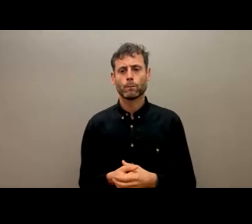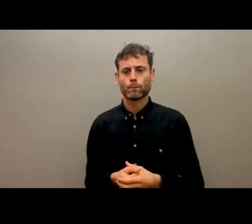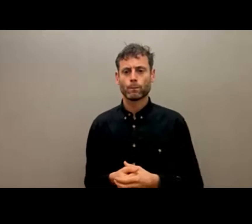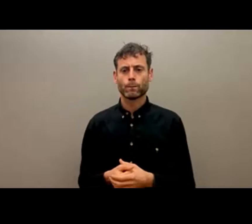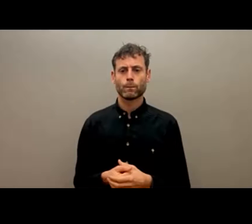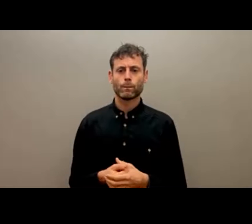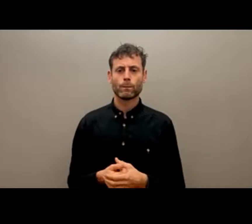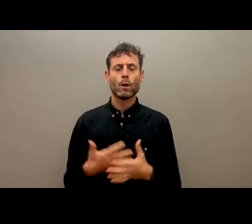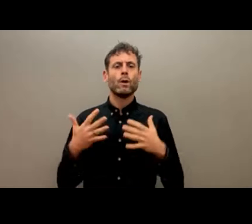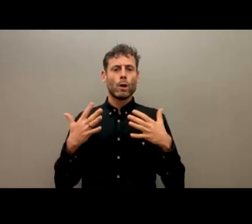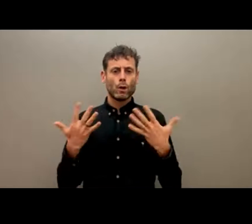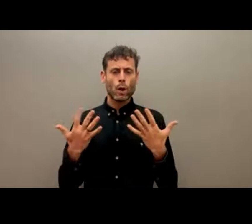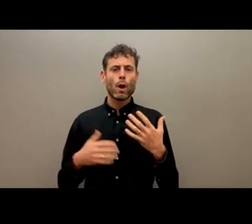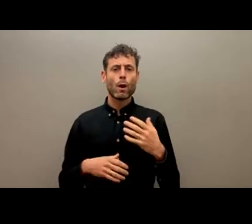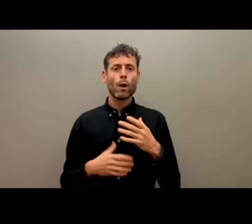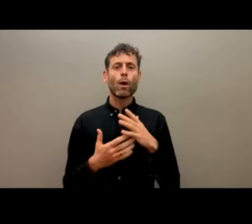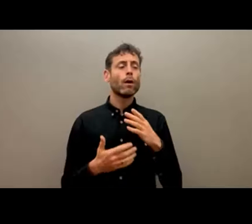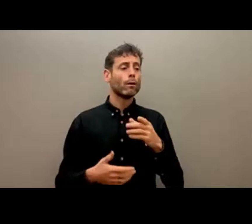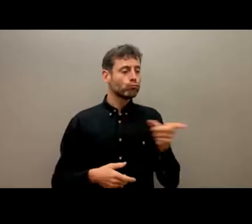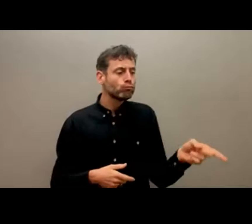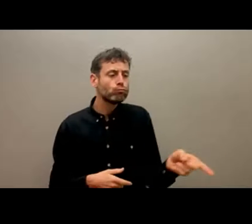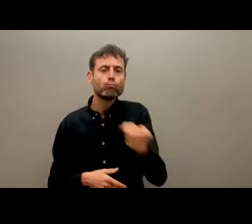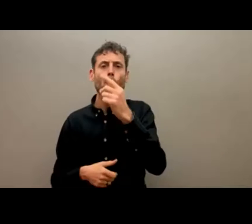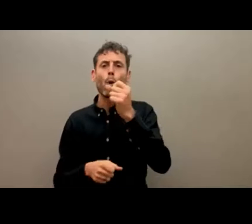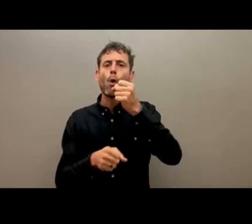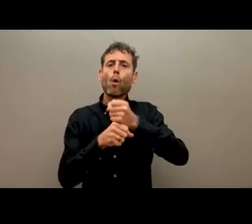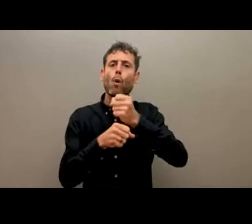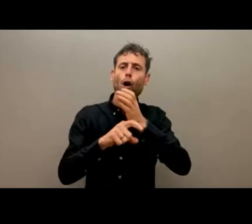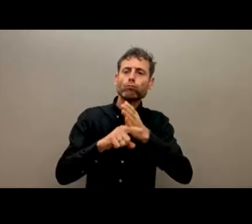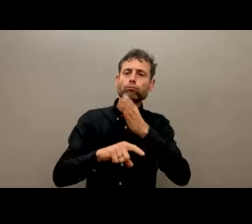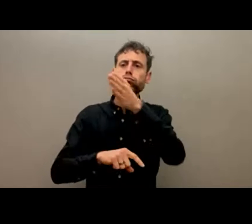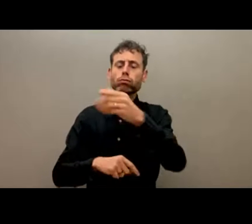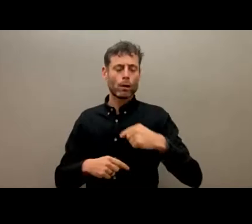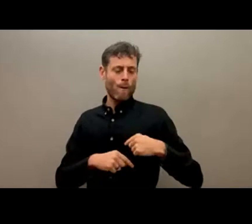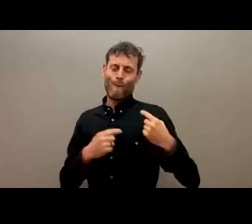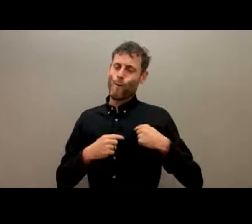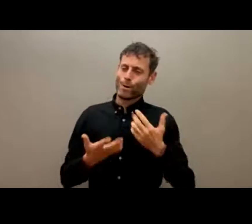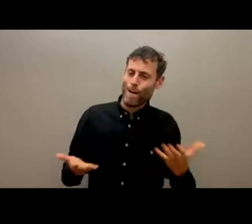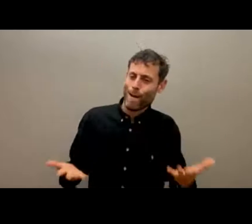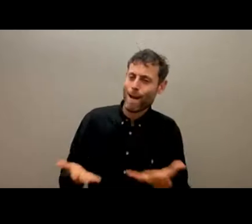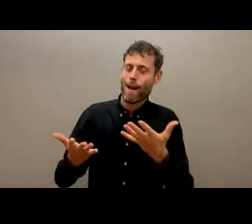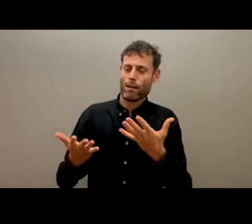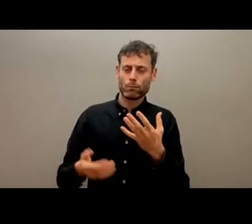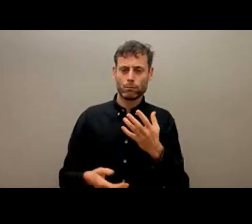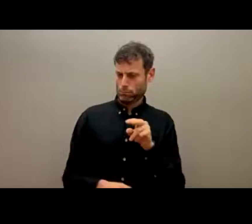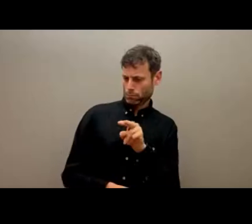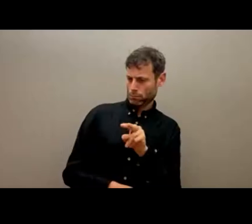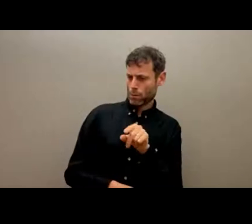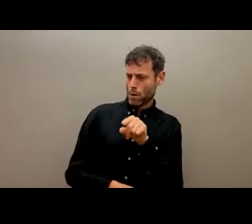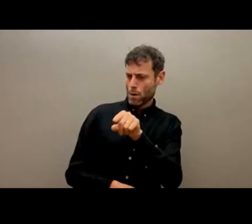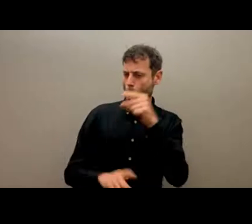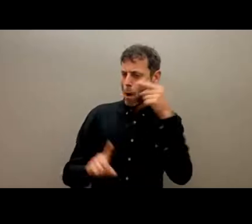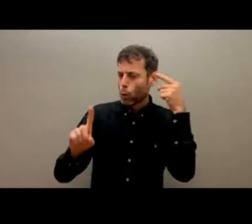critique of development. You know, the development discourse is largely founded